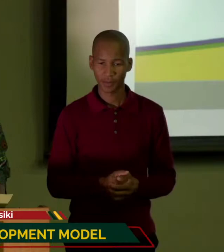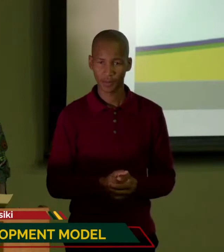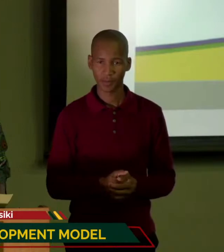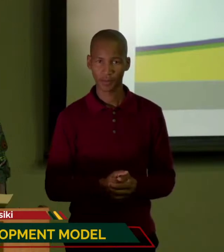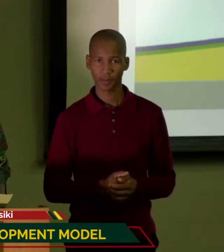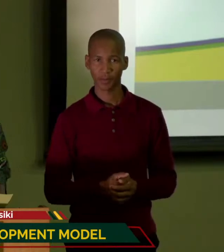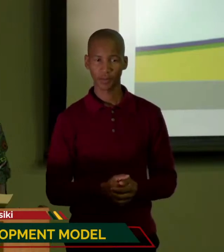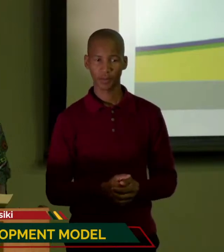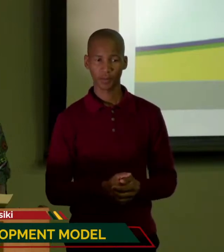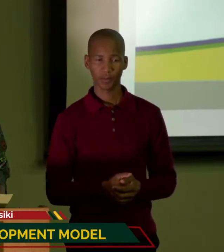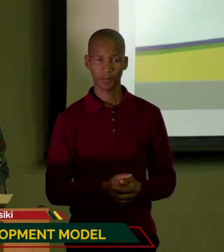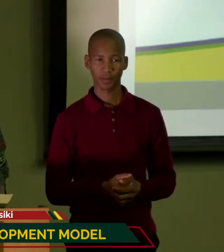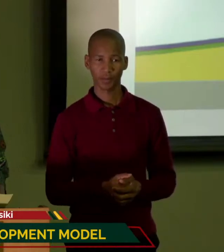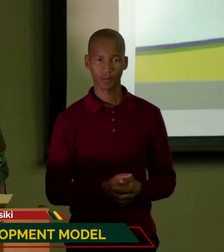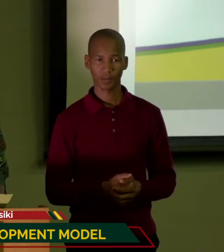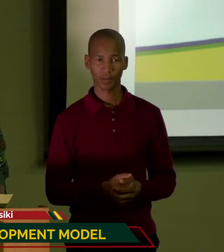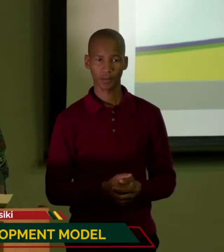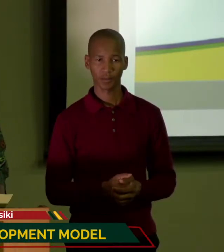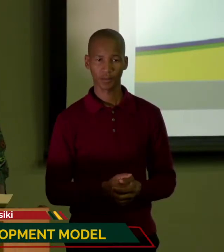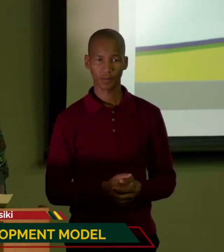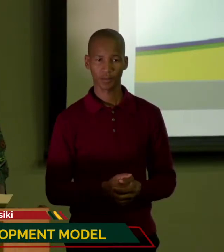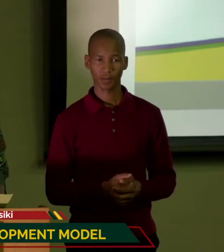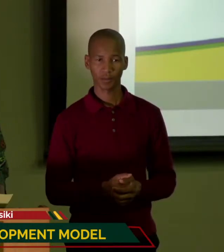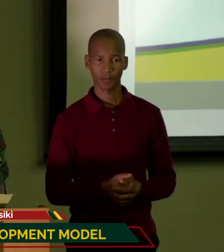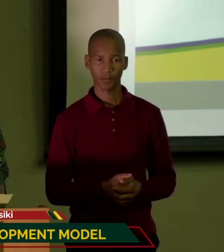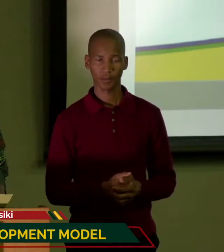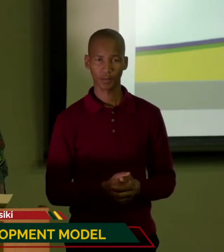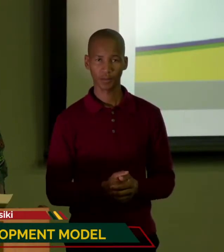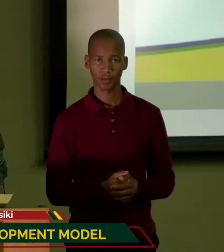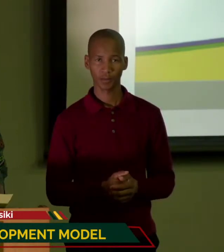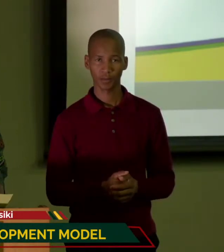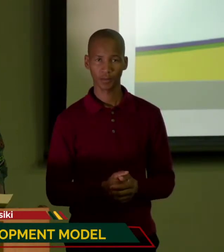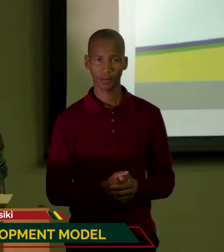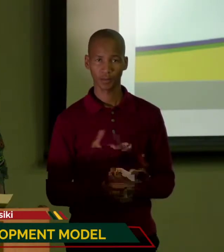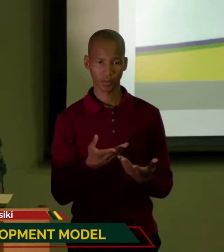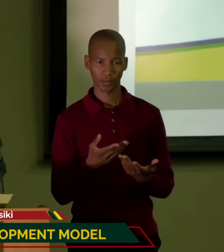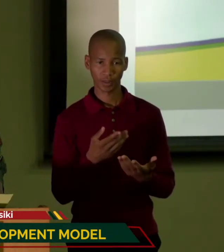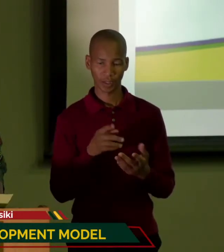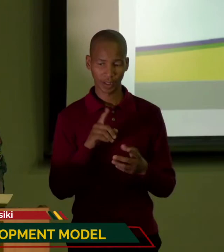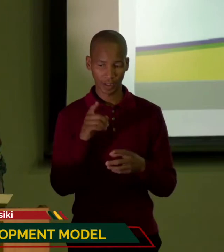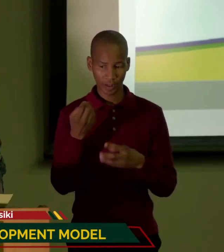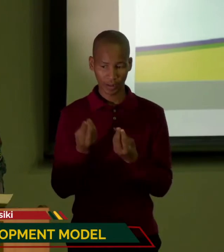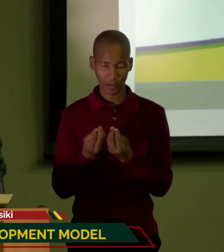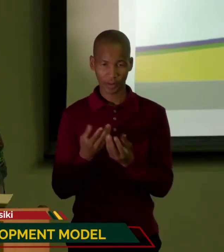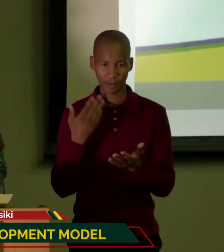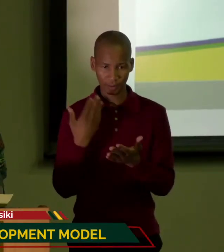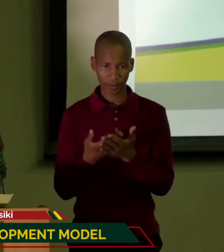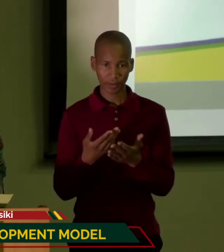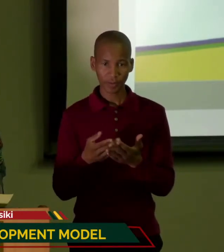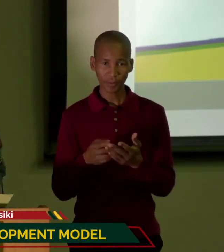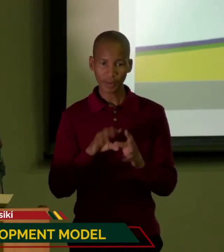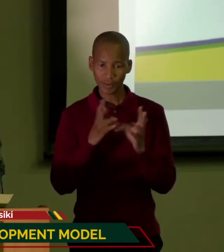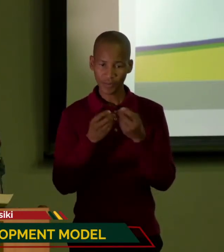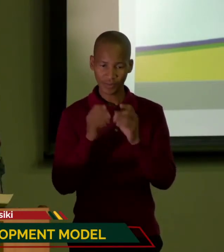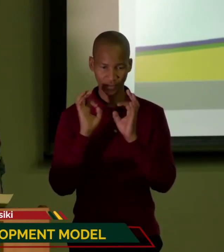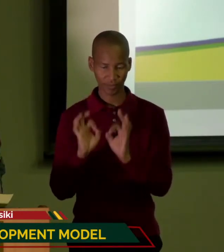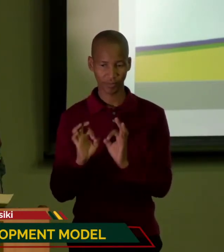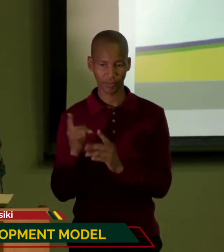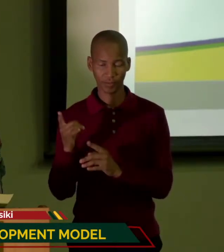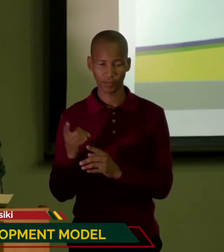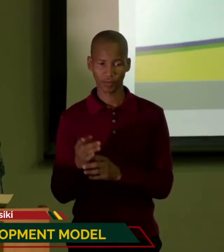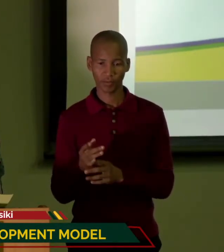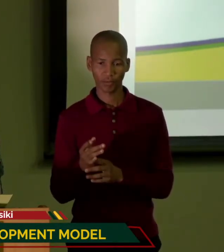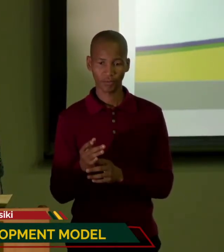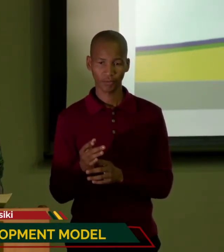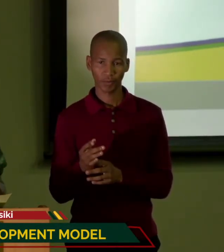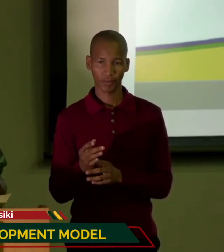isifuna i-market agent that will be pro-poor and pro-black ngoba into